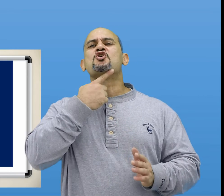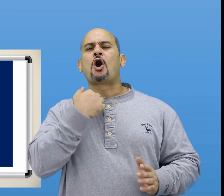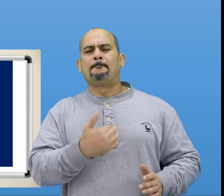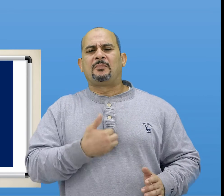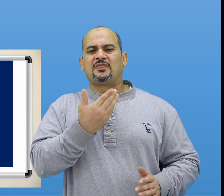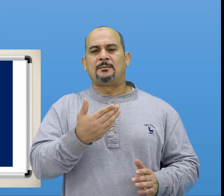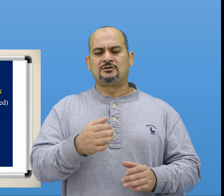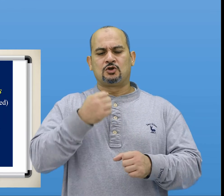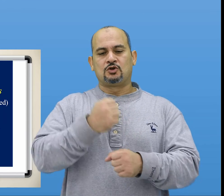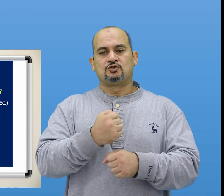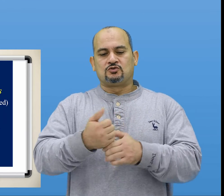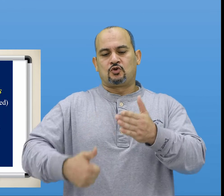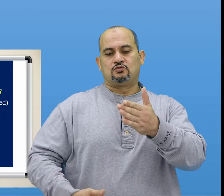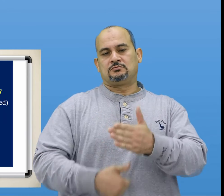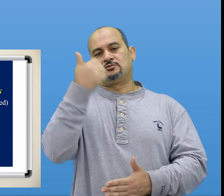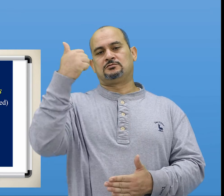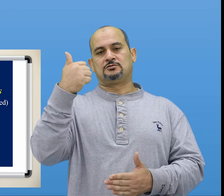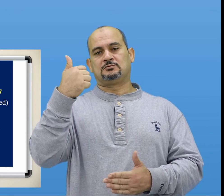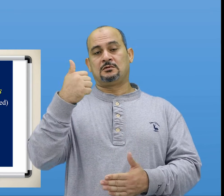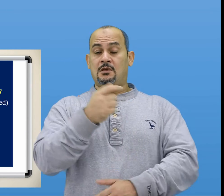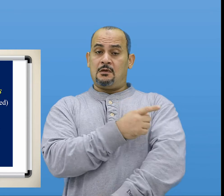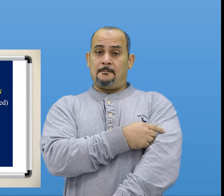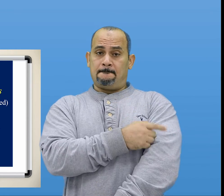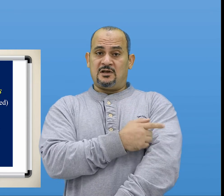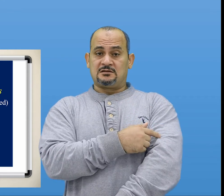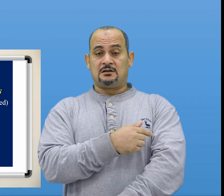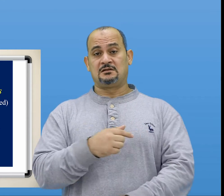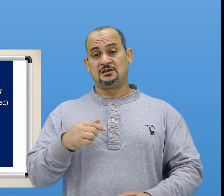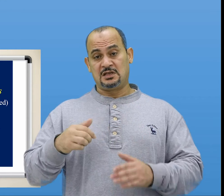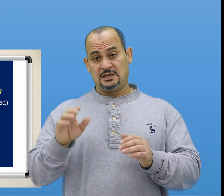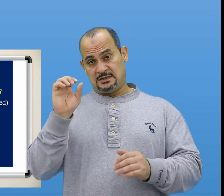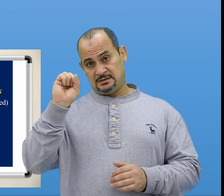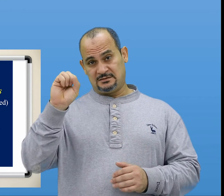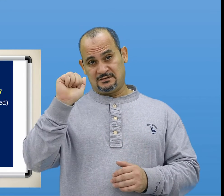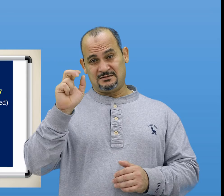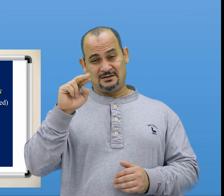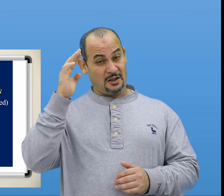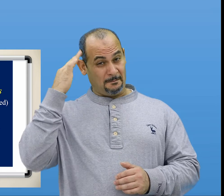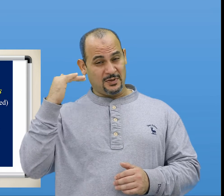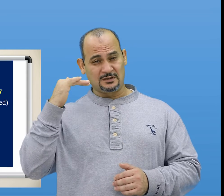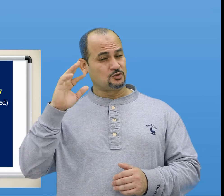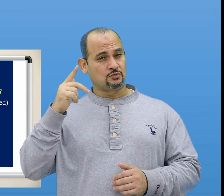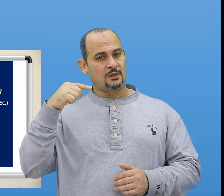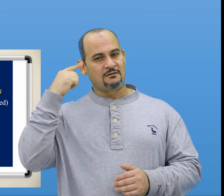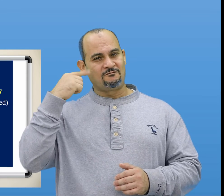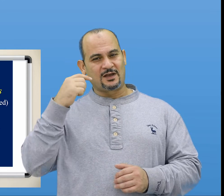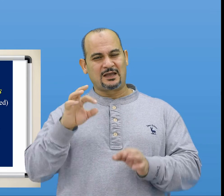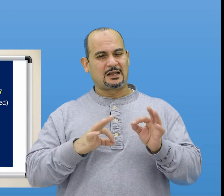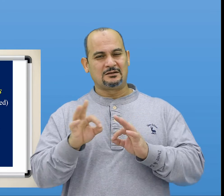space. Now let's go with the second type of exercises here. We have the gap filling. So we want to fill